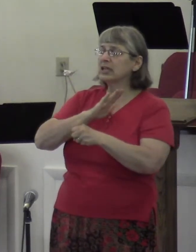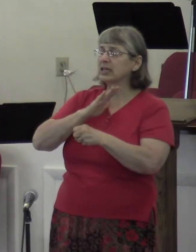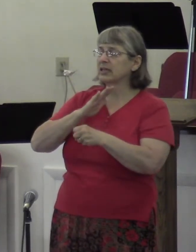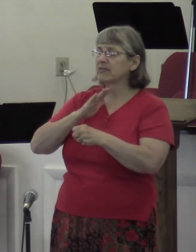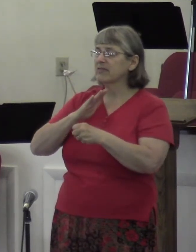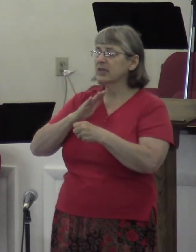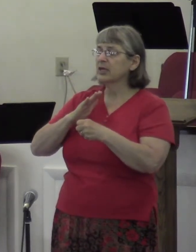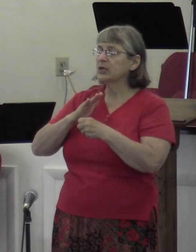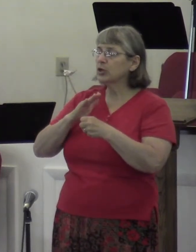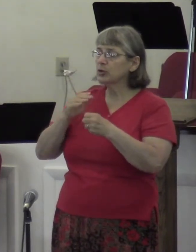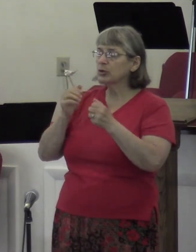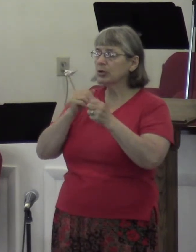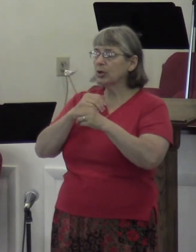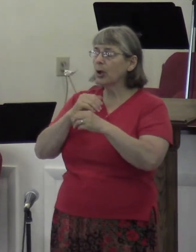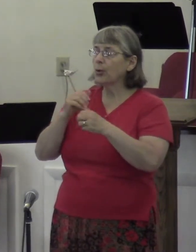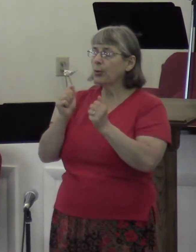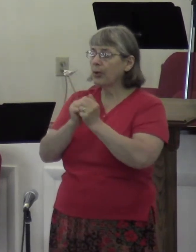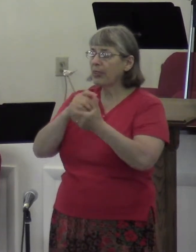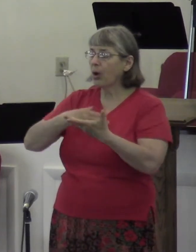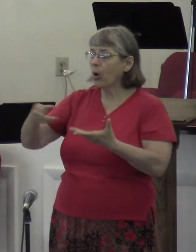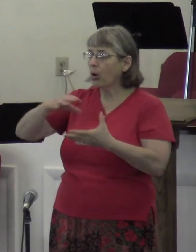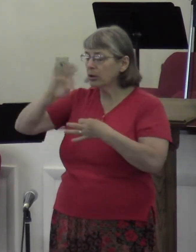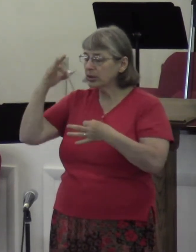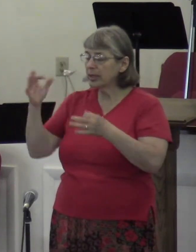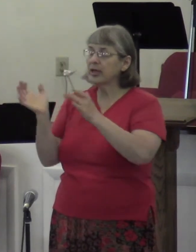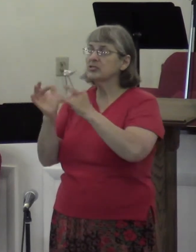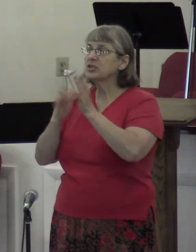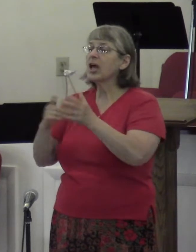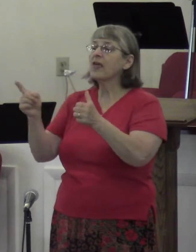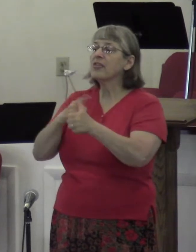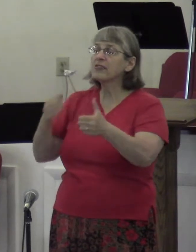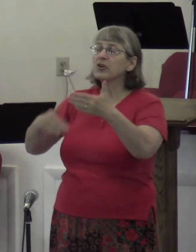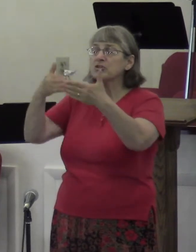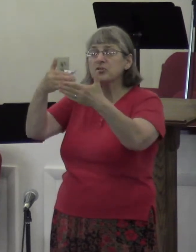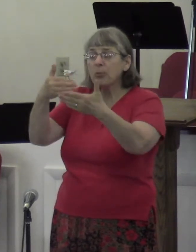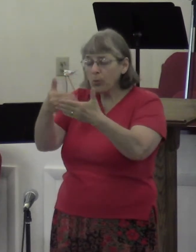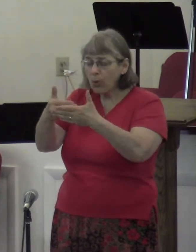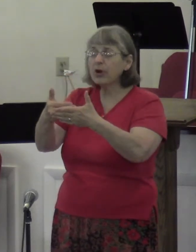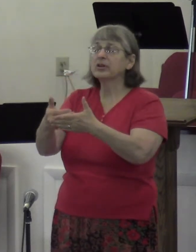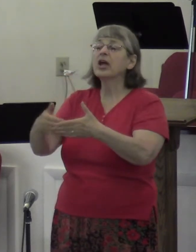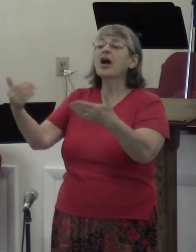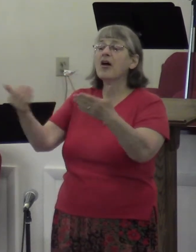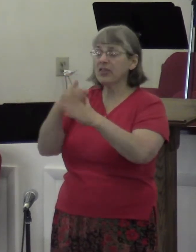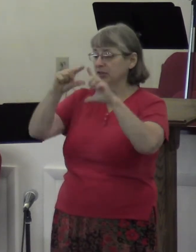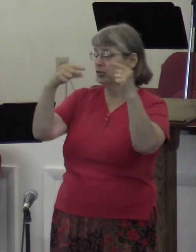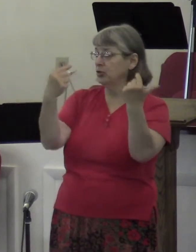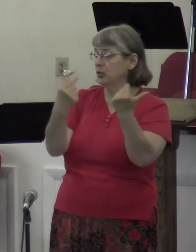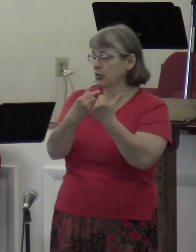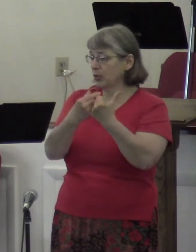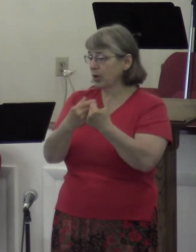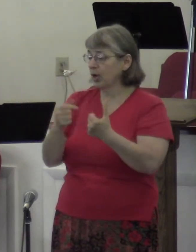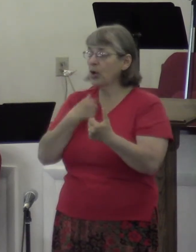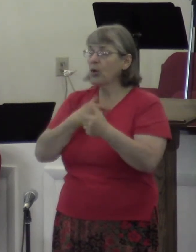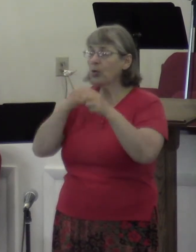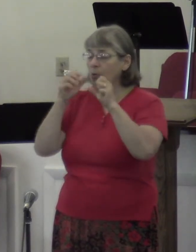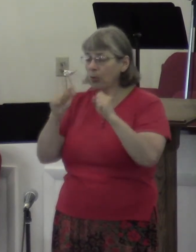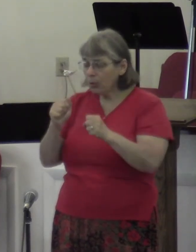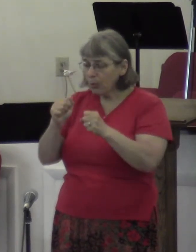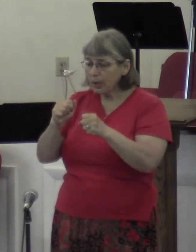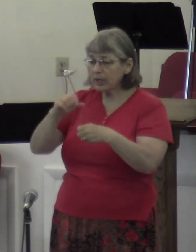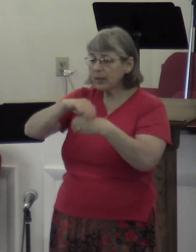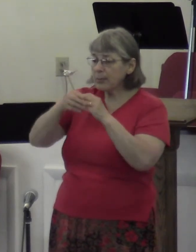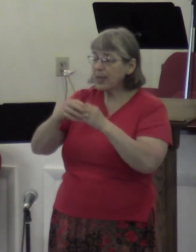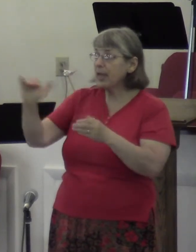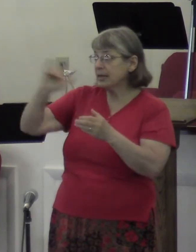Spirit. Jesus, the Bible says, is the firstborn of this new race. And we can be